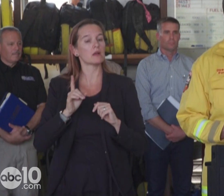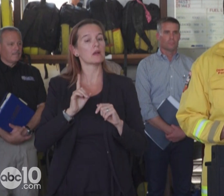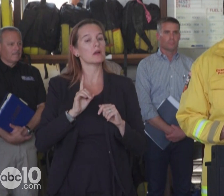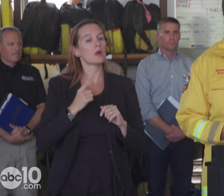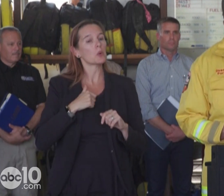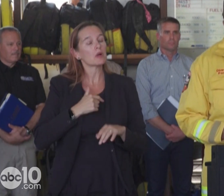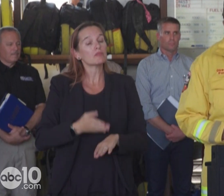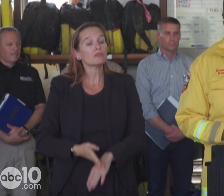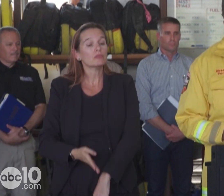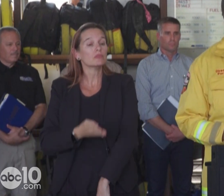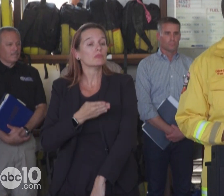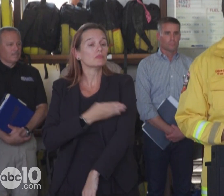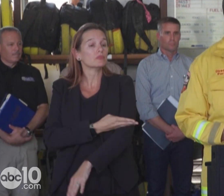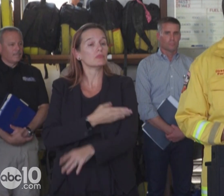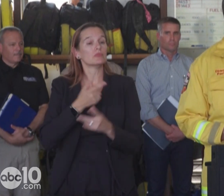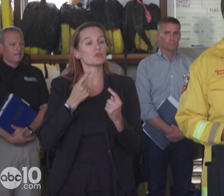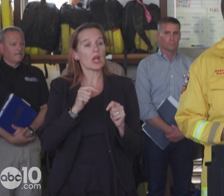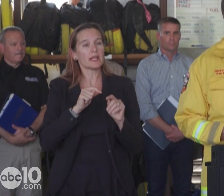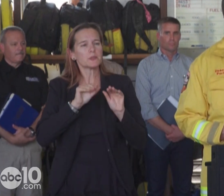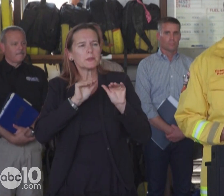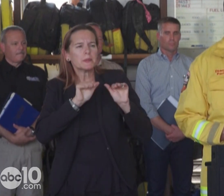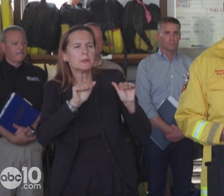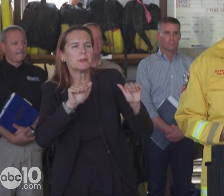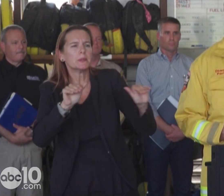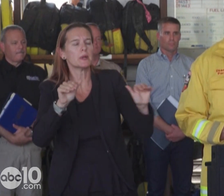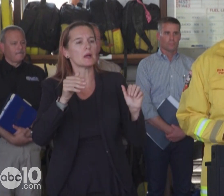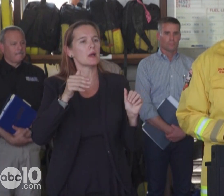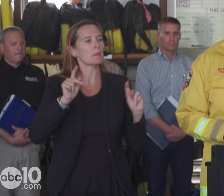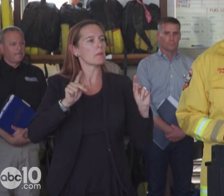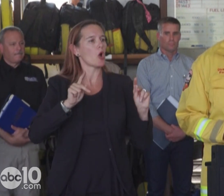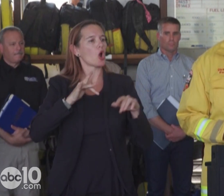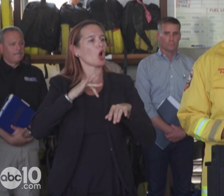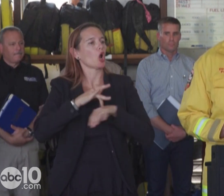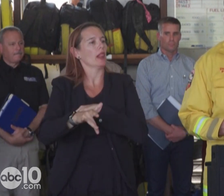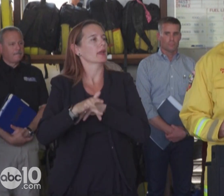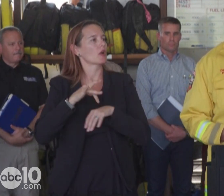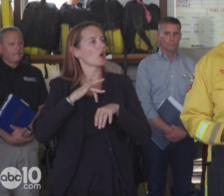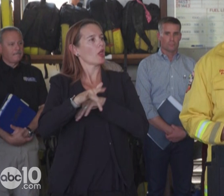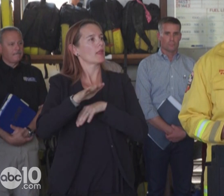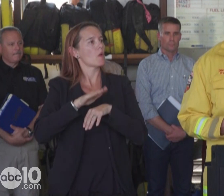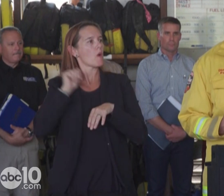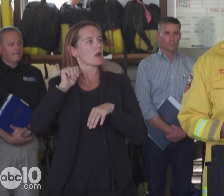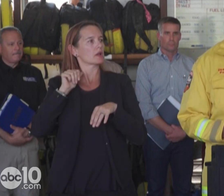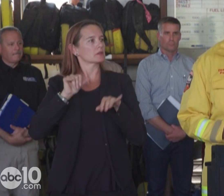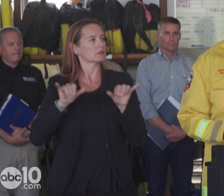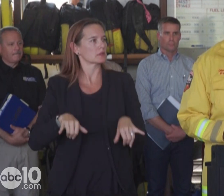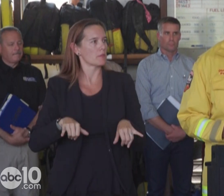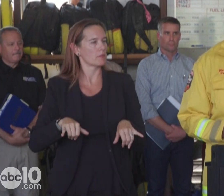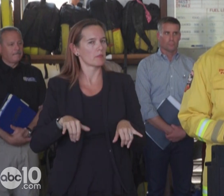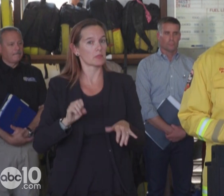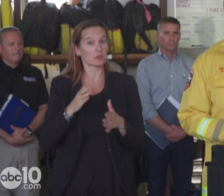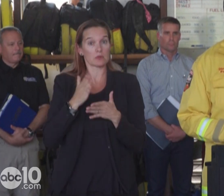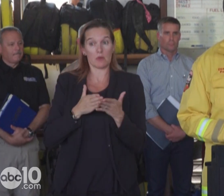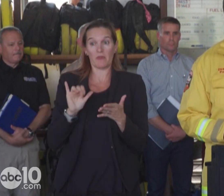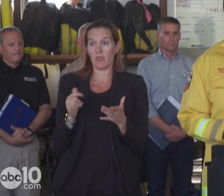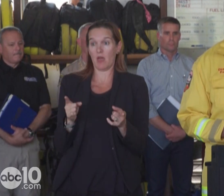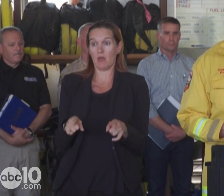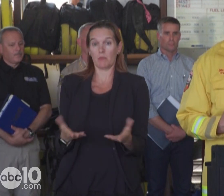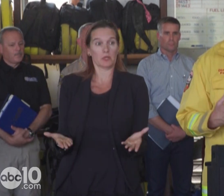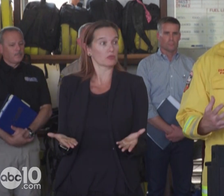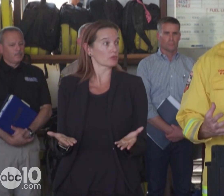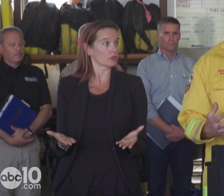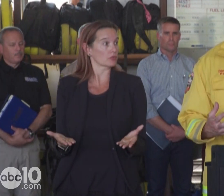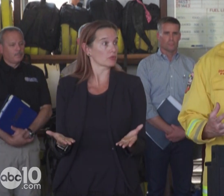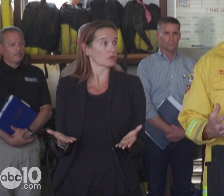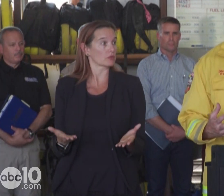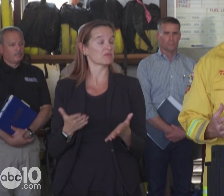better inform the public through early warning systems. And so some of that is happening here. Some